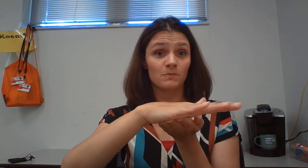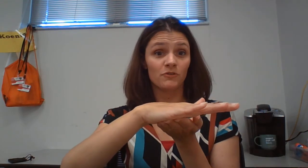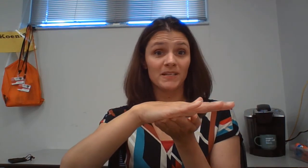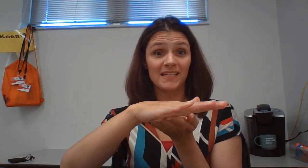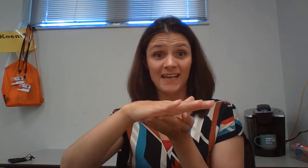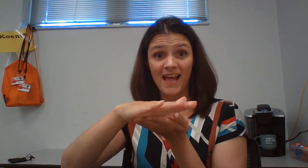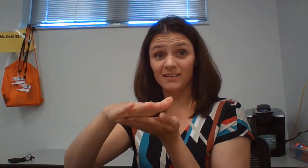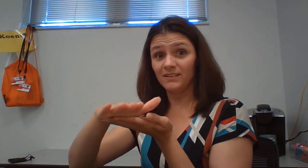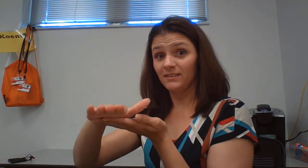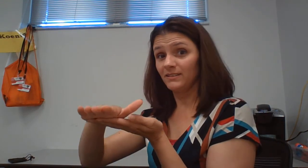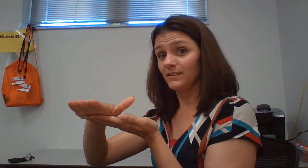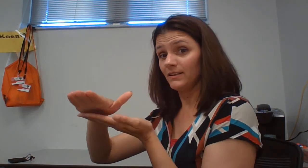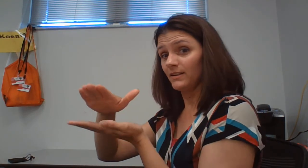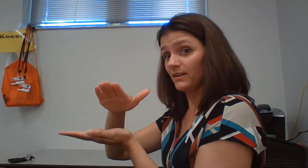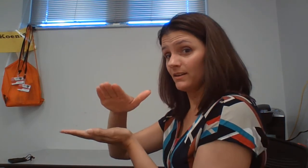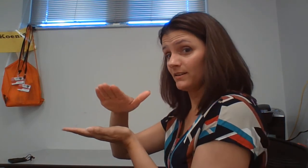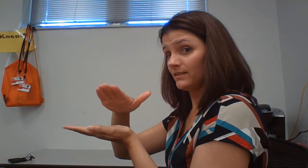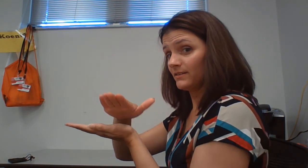movement again,